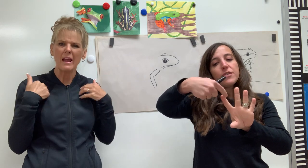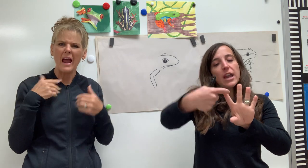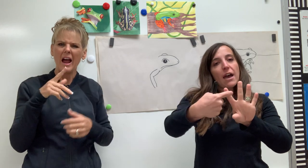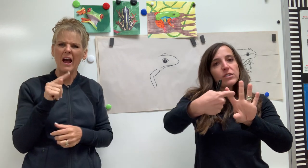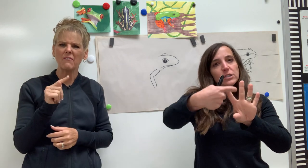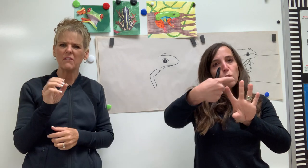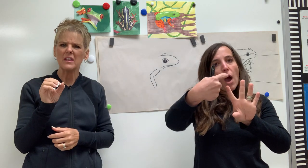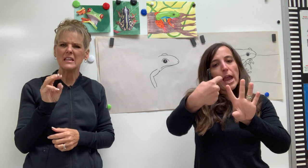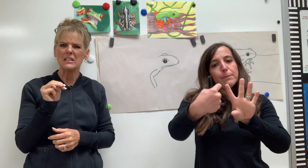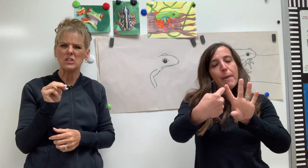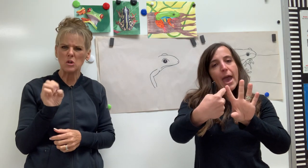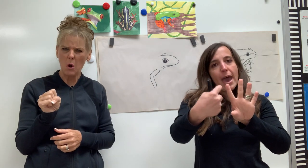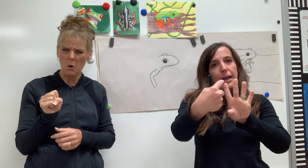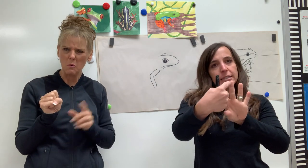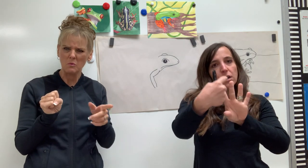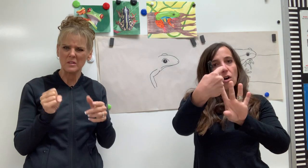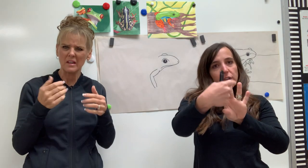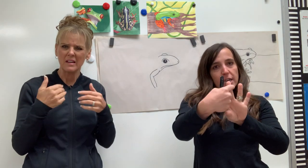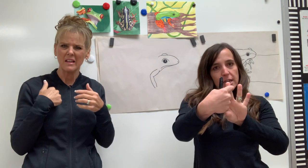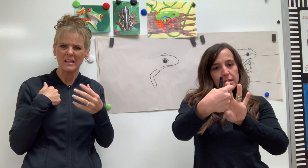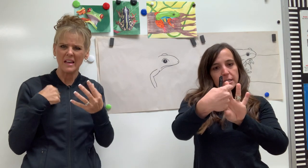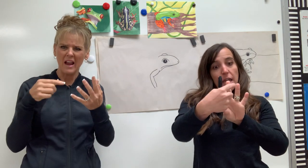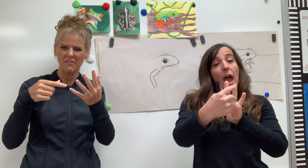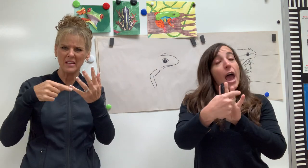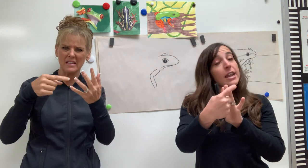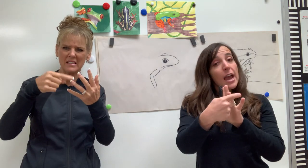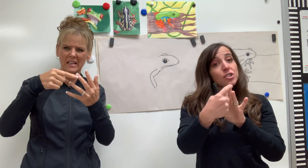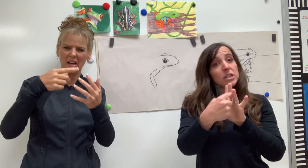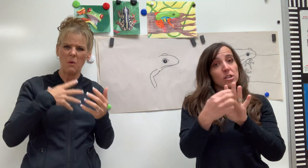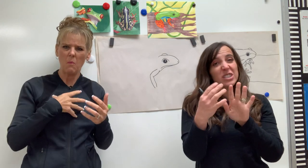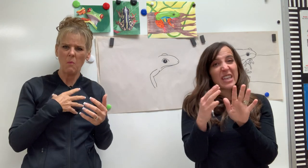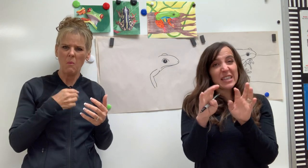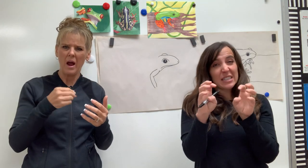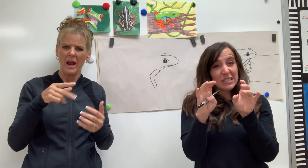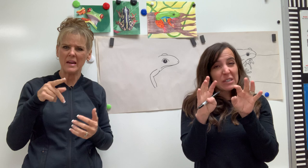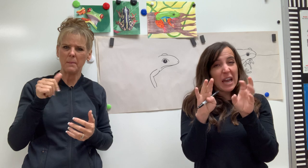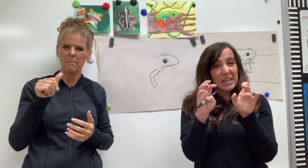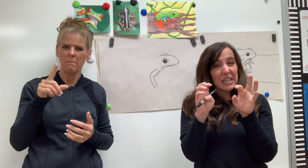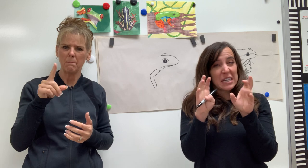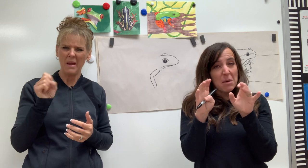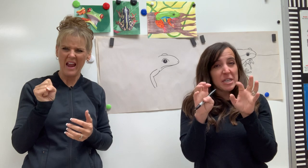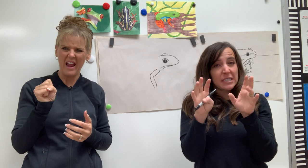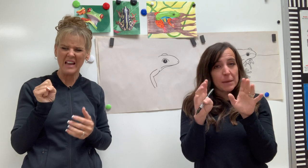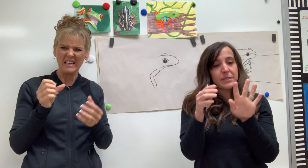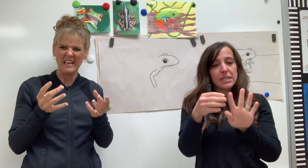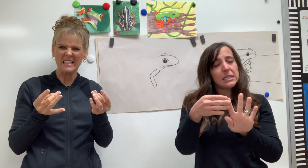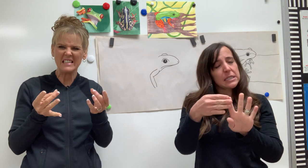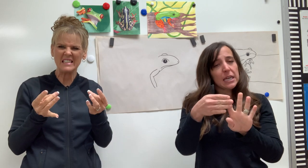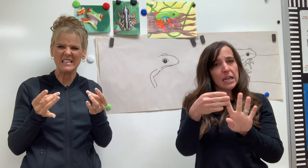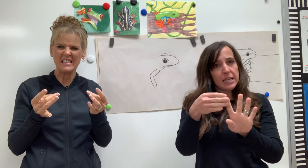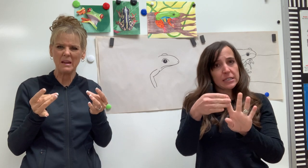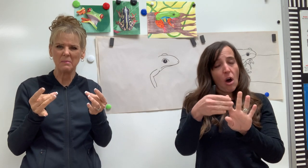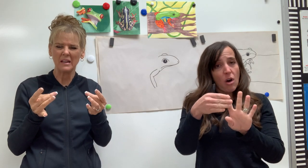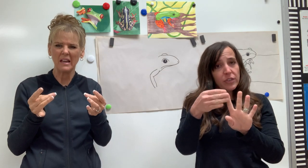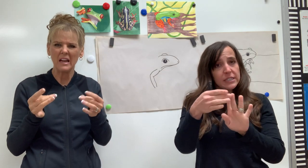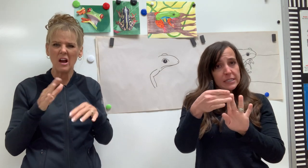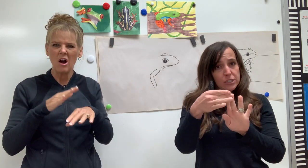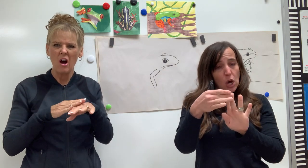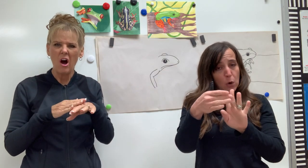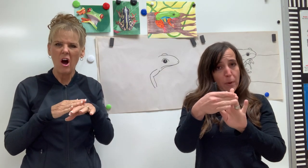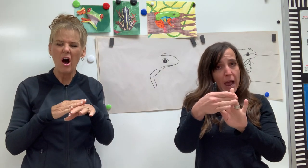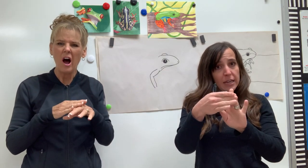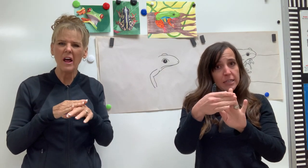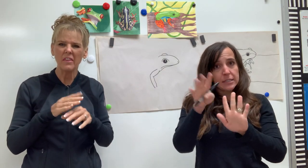toes that have these wide pads on the end. And actually there's like this kind of gummy substance that is on